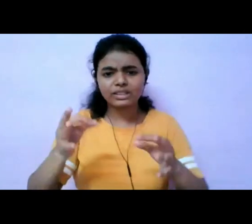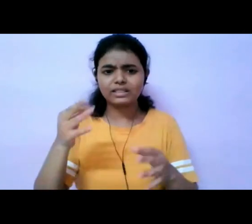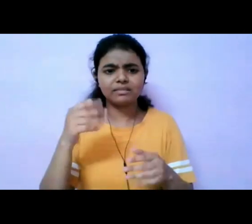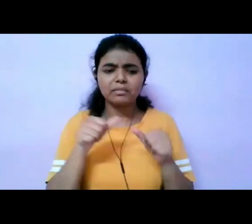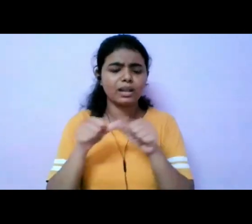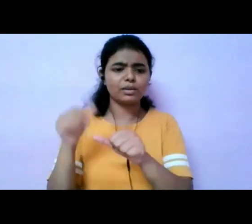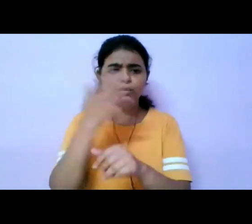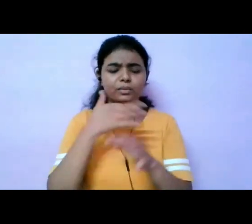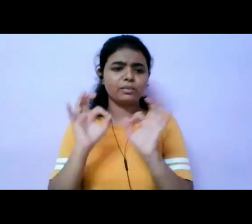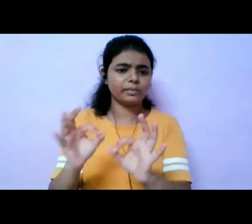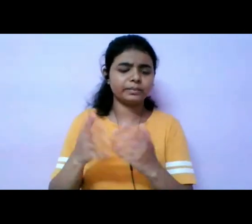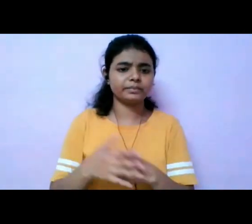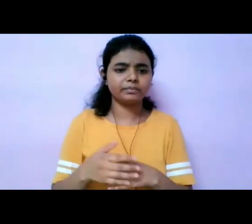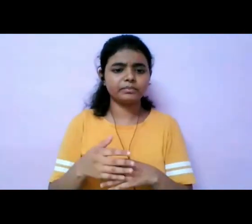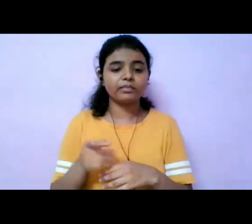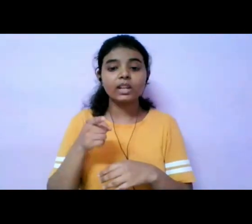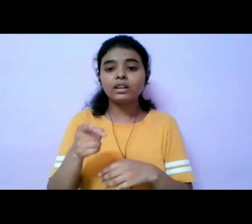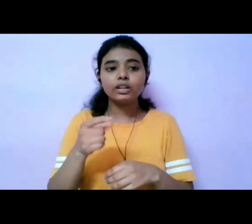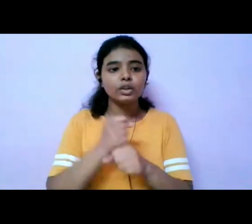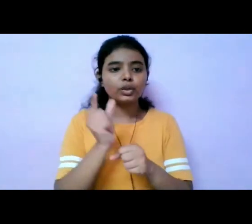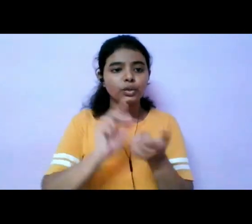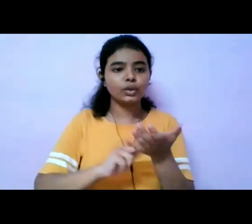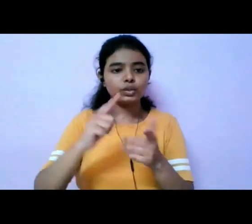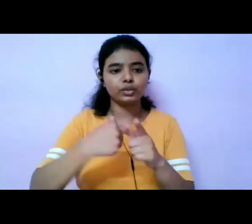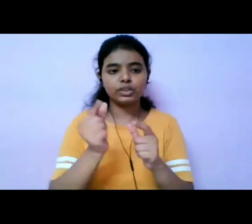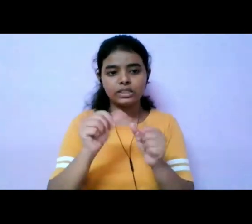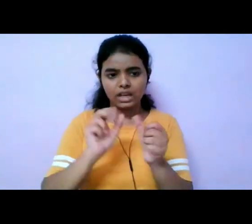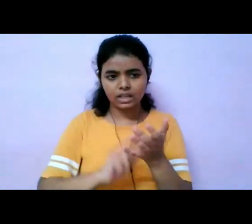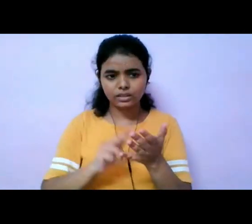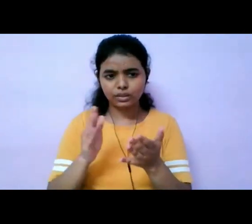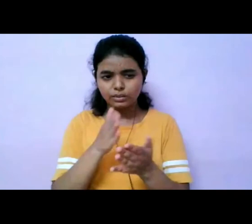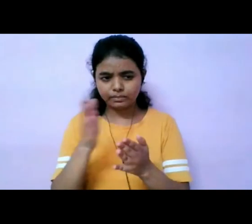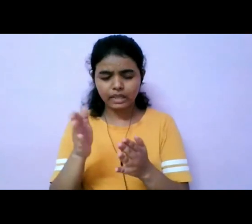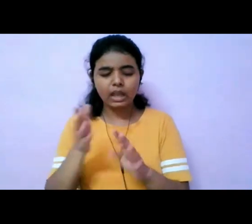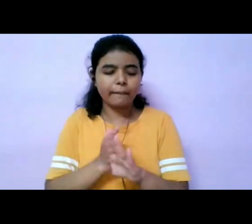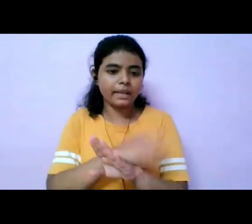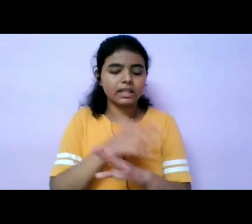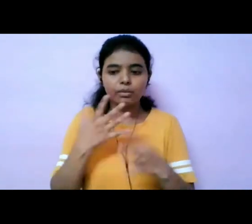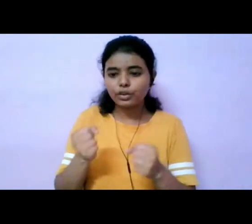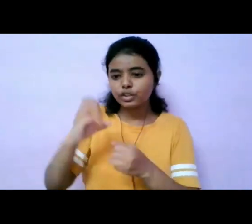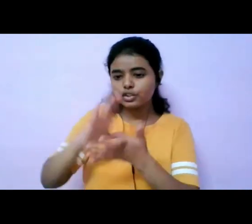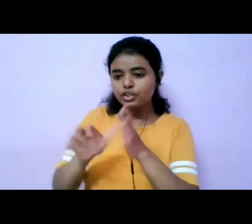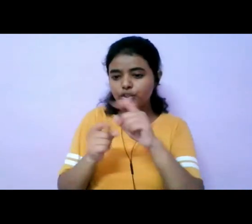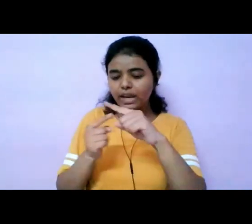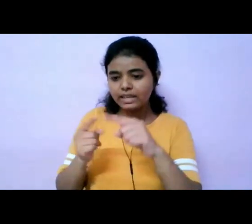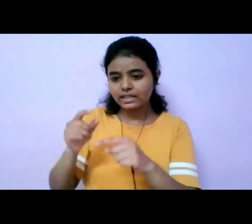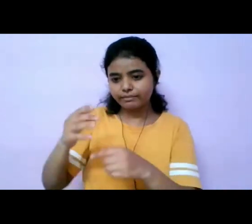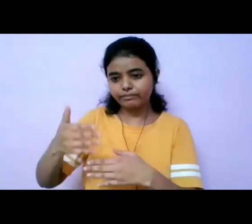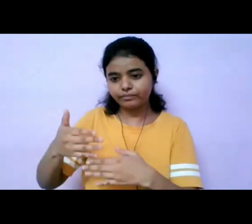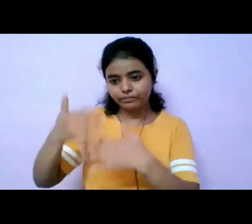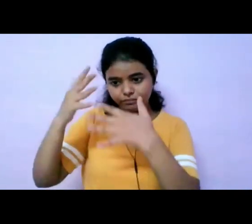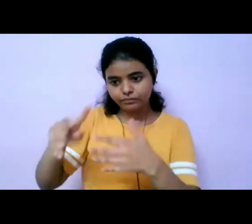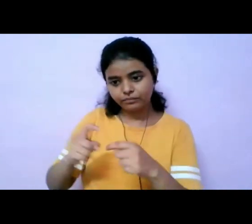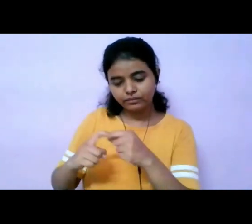that. Before I go on to Gunjan Kumari, whose hand has been up, there was a question in the box. It's been there for a while,